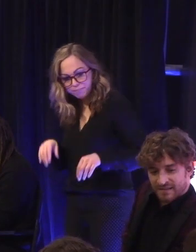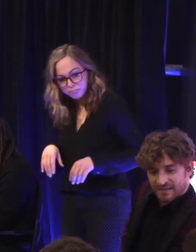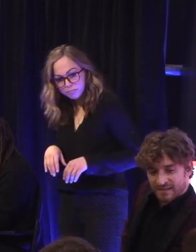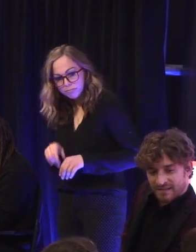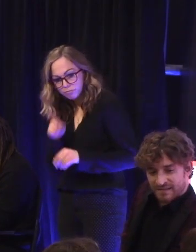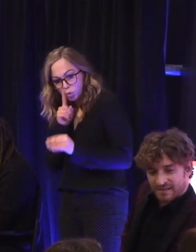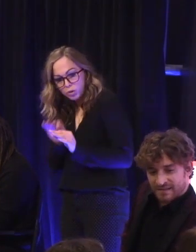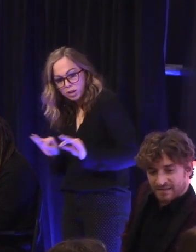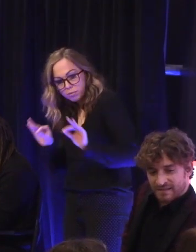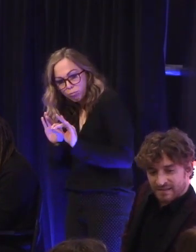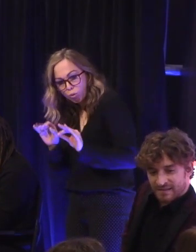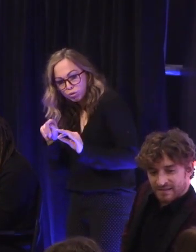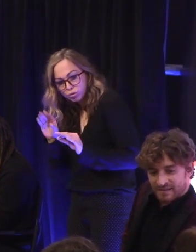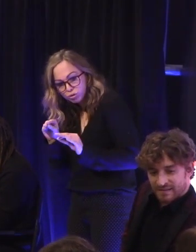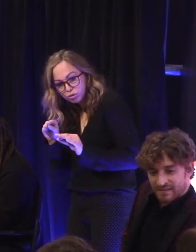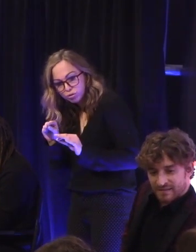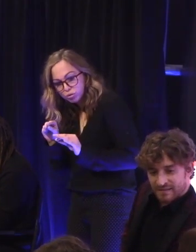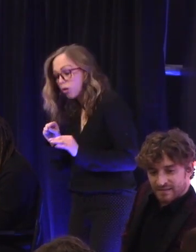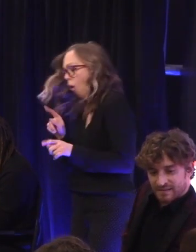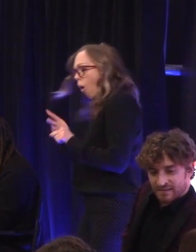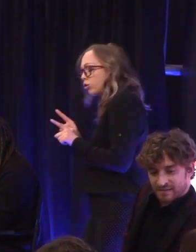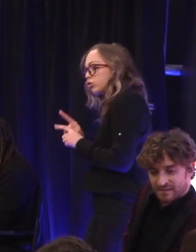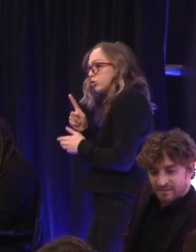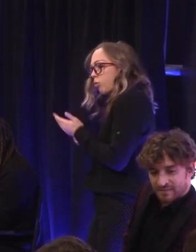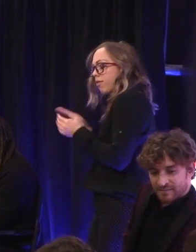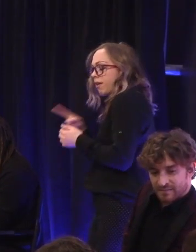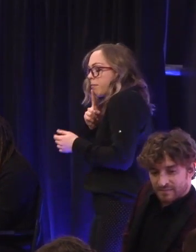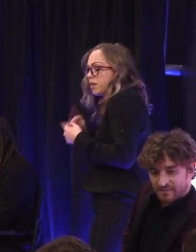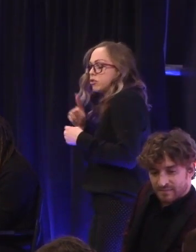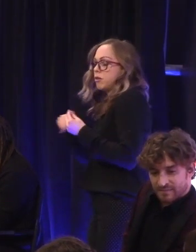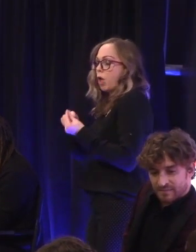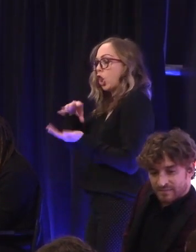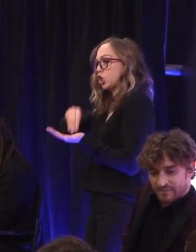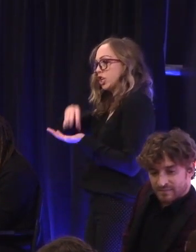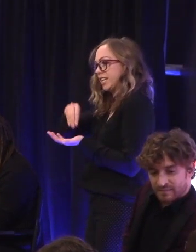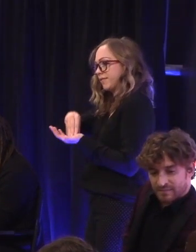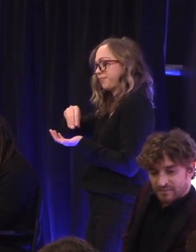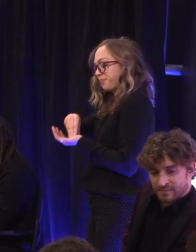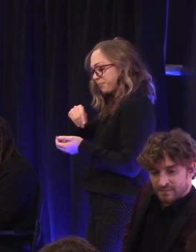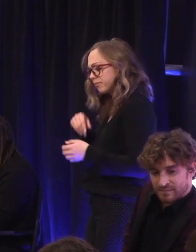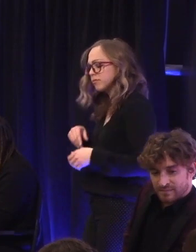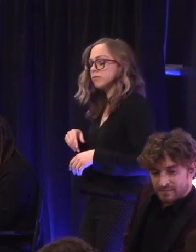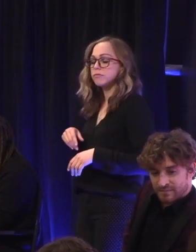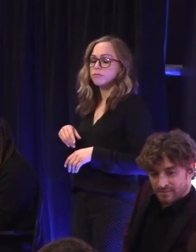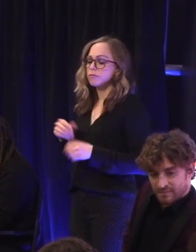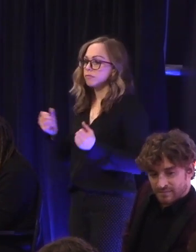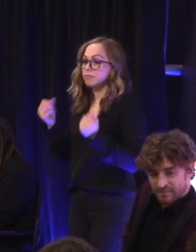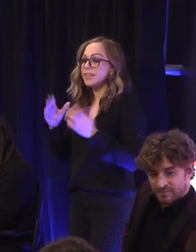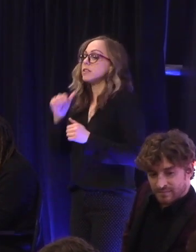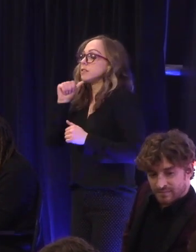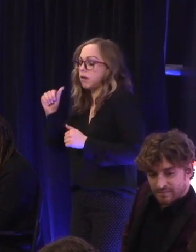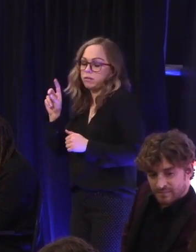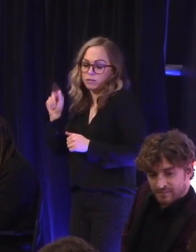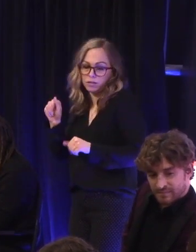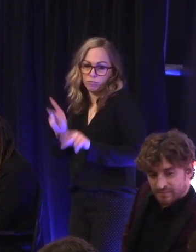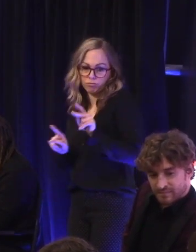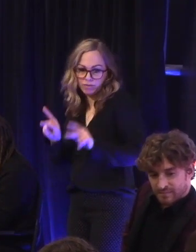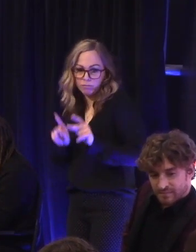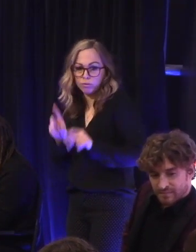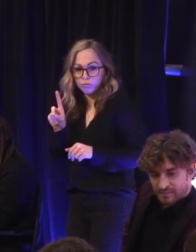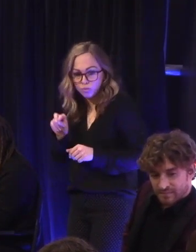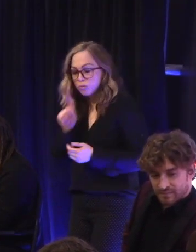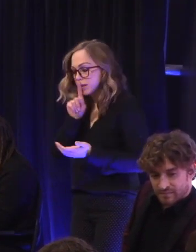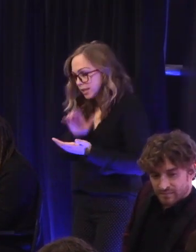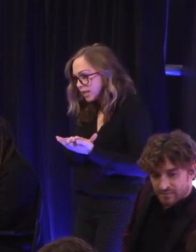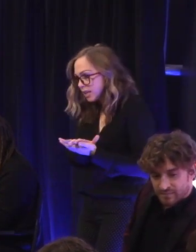important to follow up also what Kurt said about learning, because I do believe that many non-disabled people do